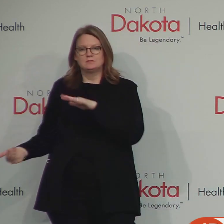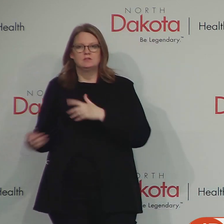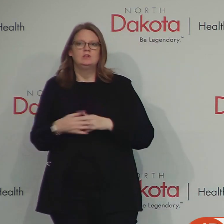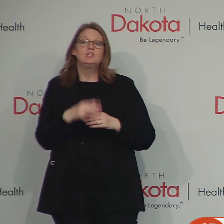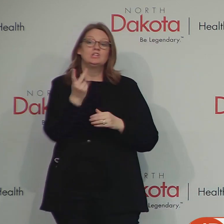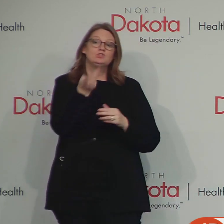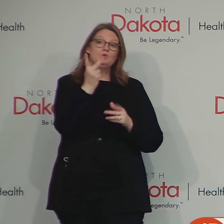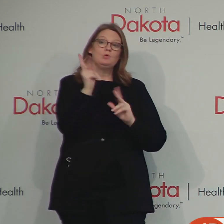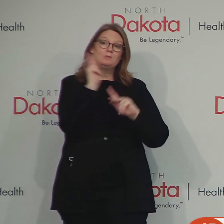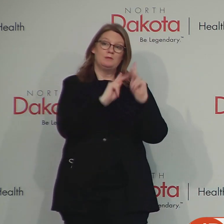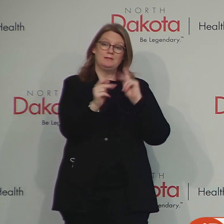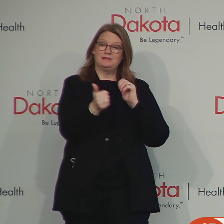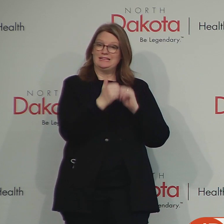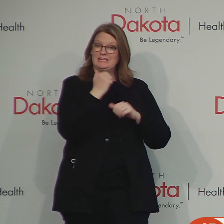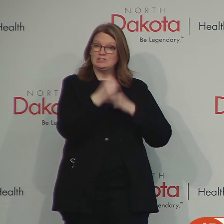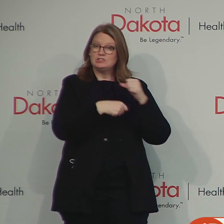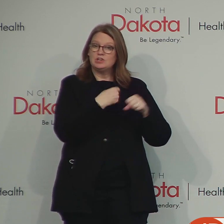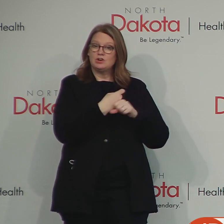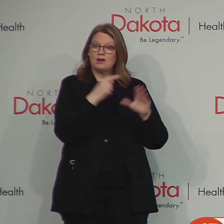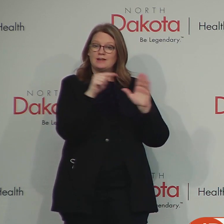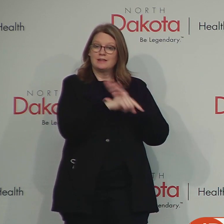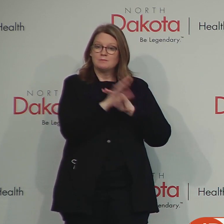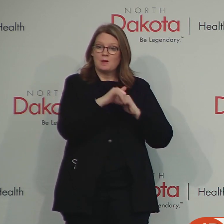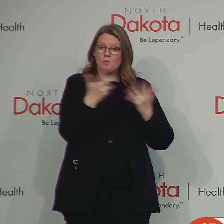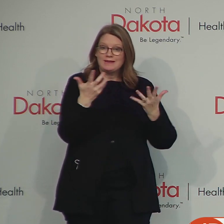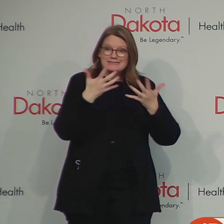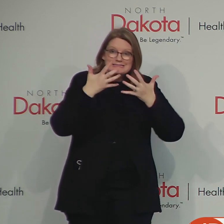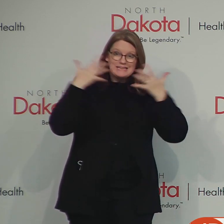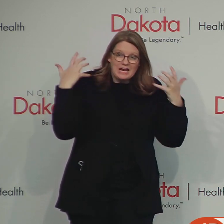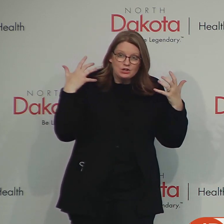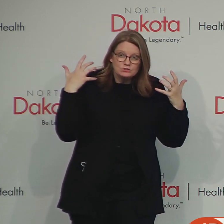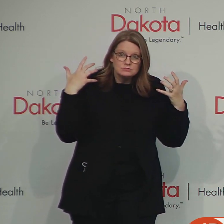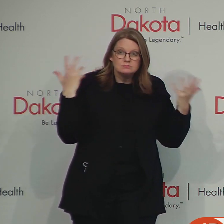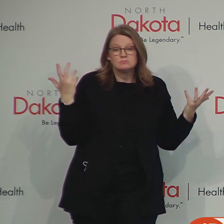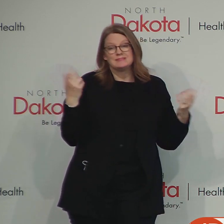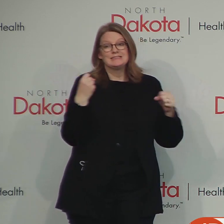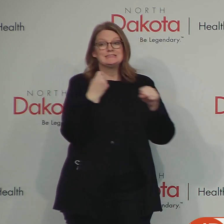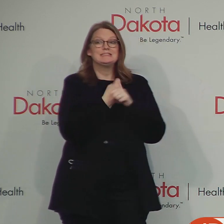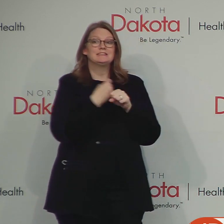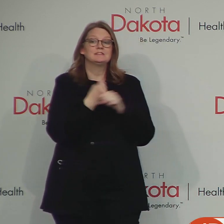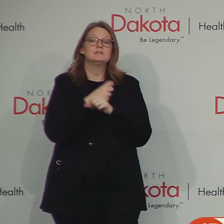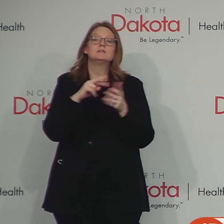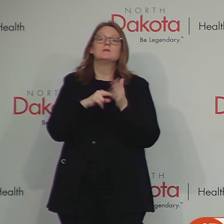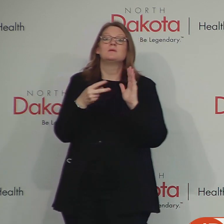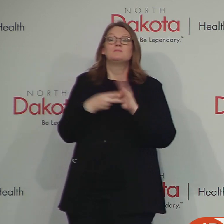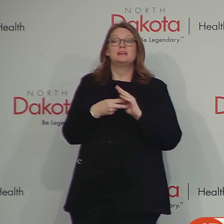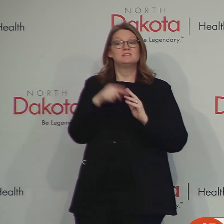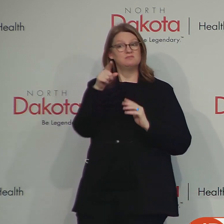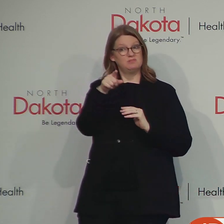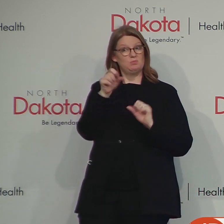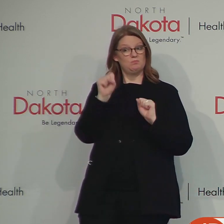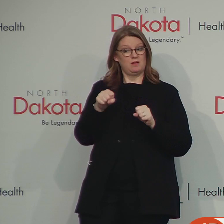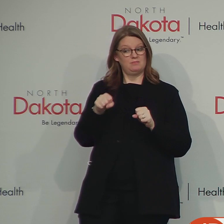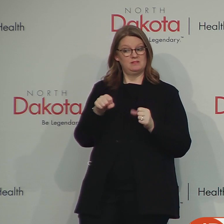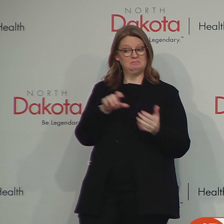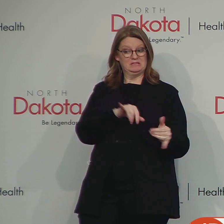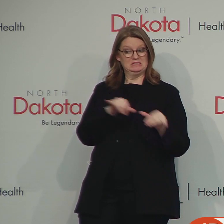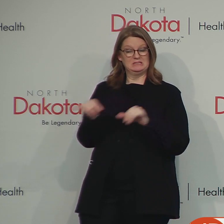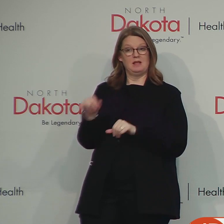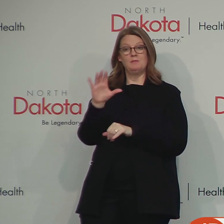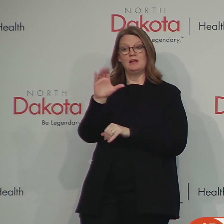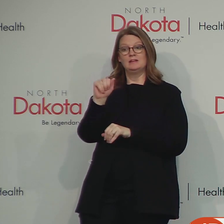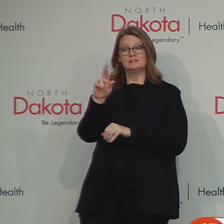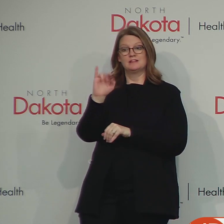per year are killed by tigers in the United States. Statistically, that means you're more likely to end up like Carol